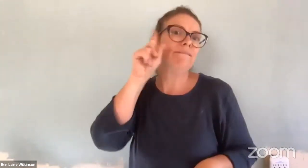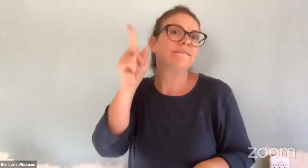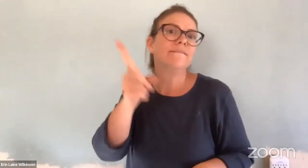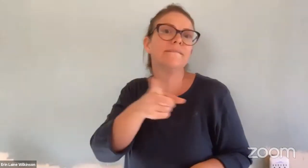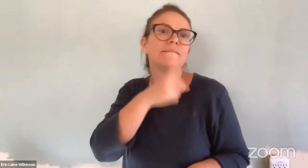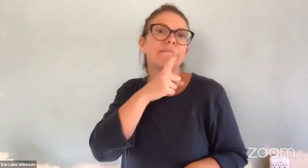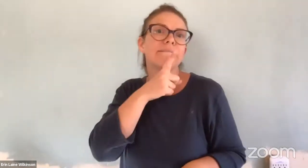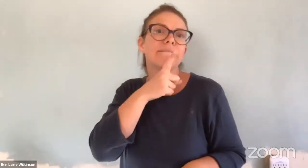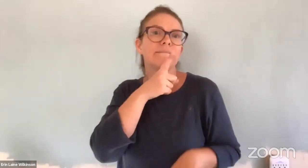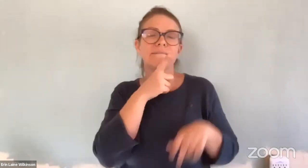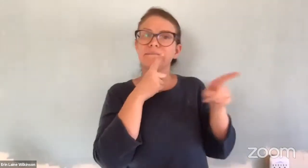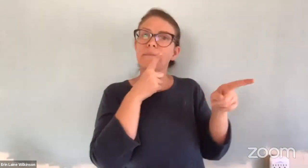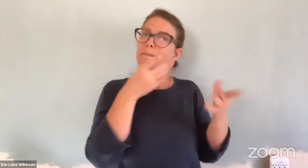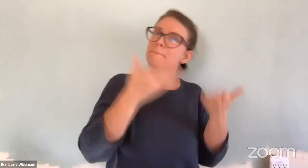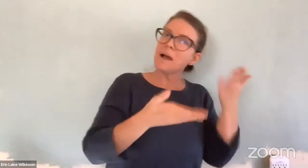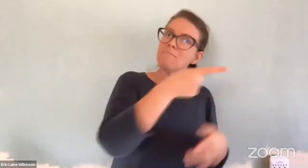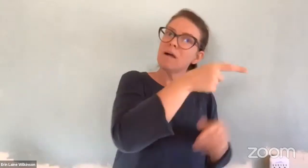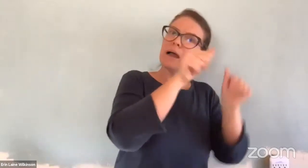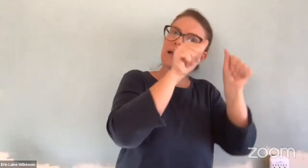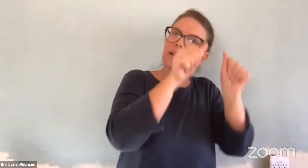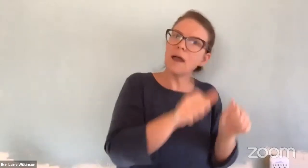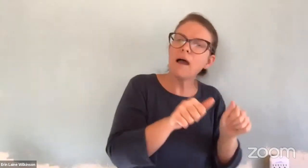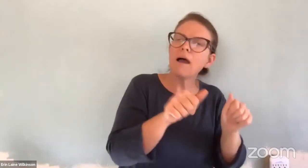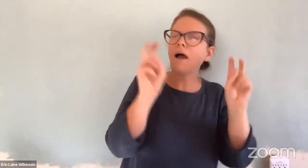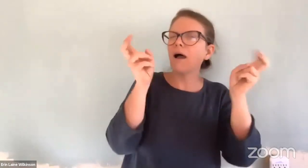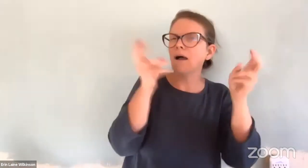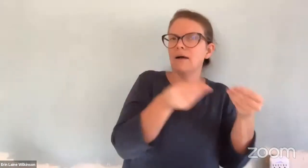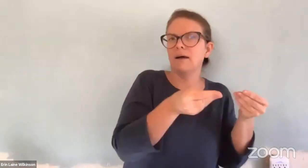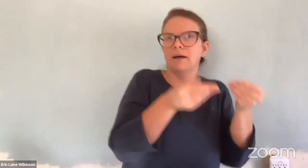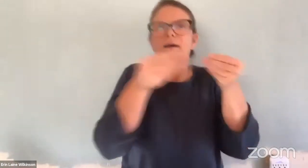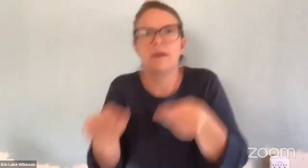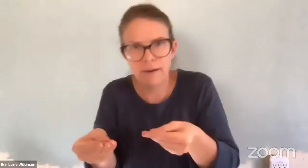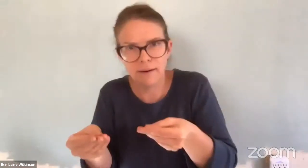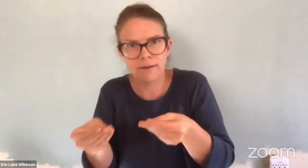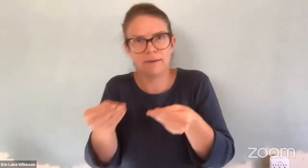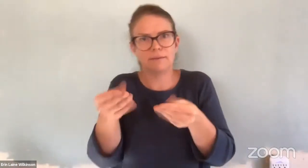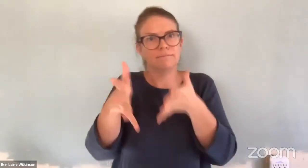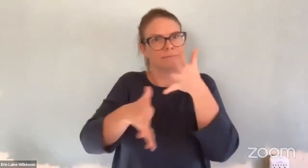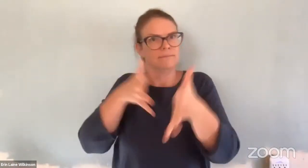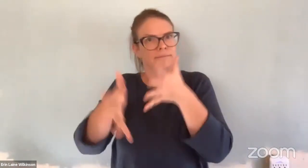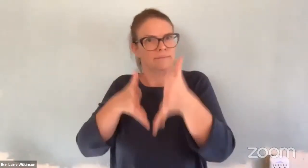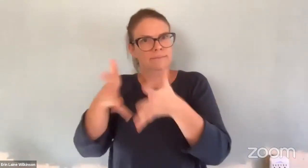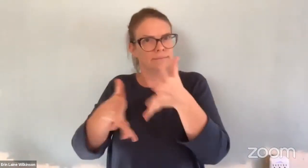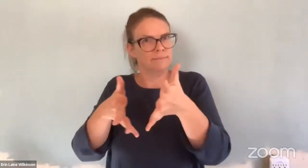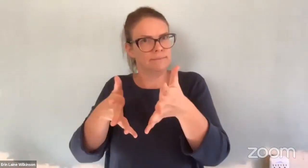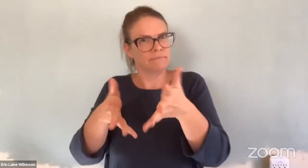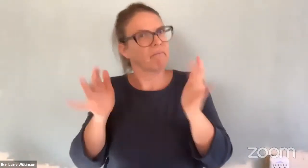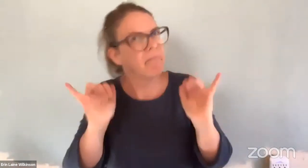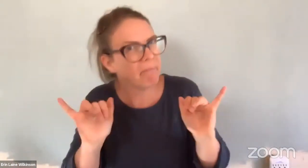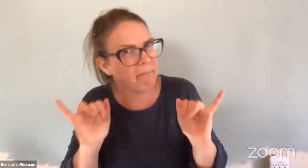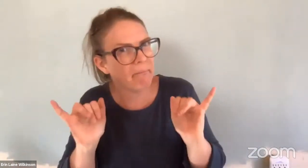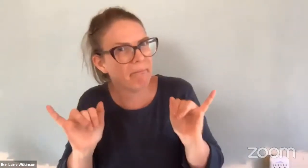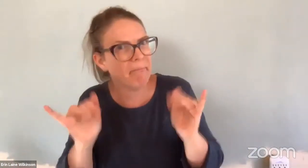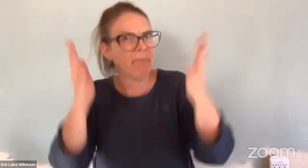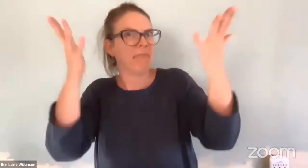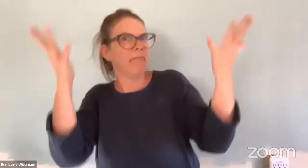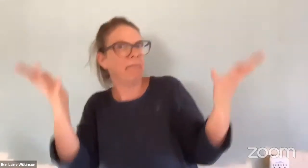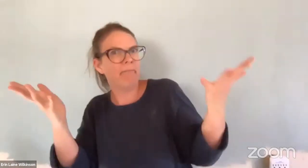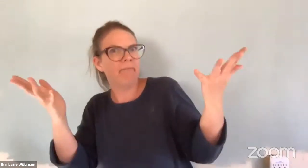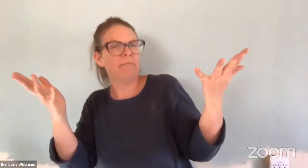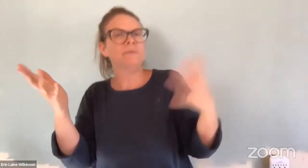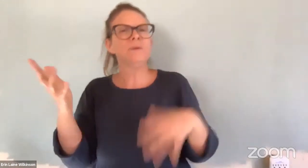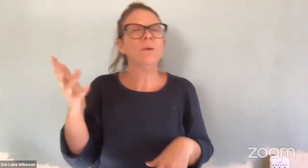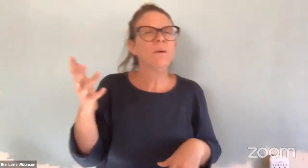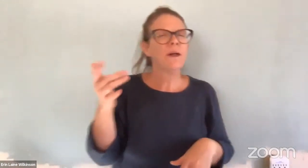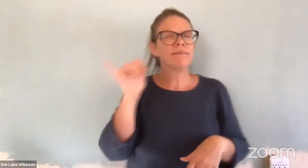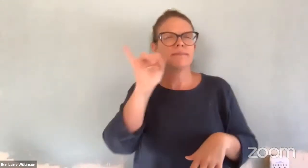are that if one of them were to have a deaf child, it could be that because they have this awareness and